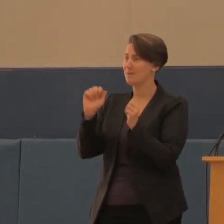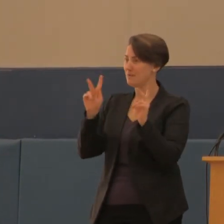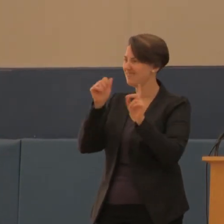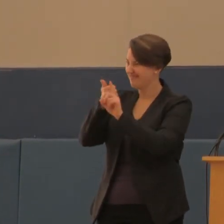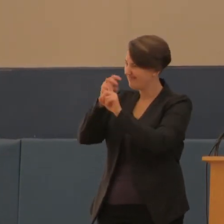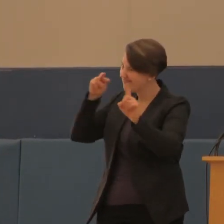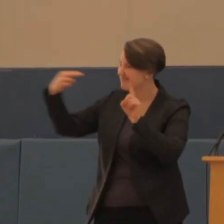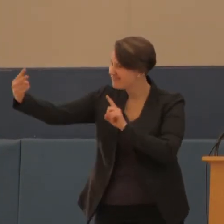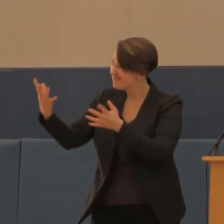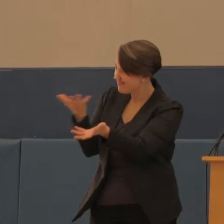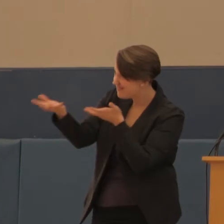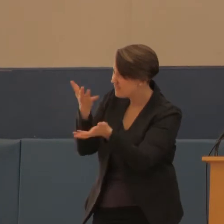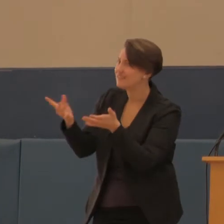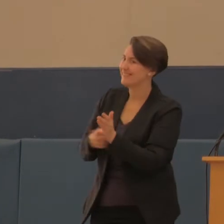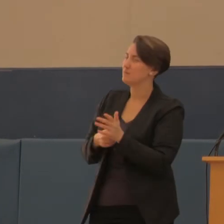it hurts.